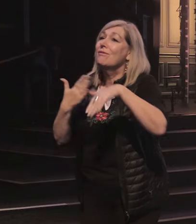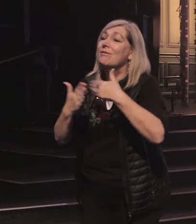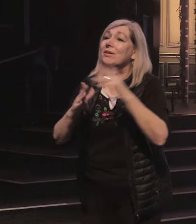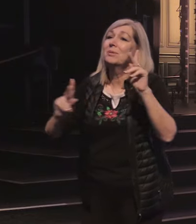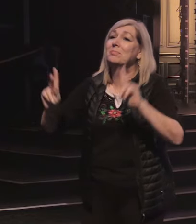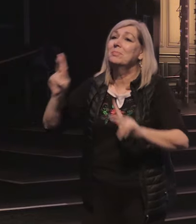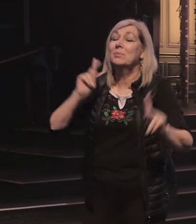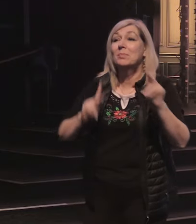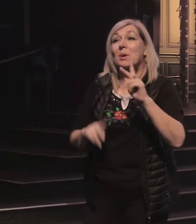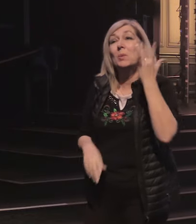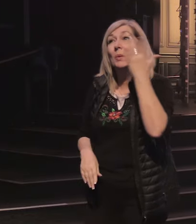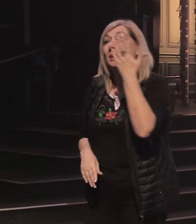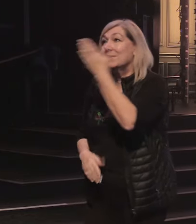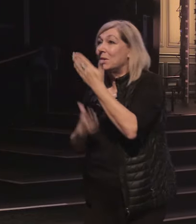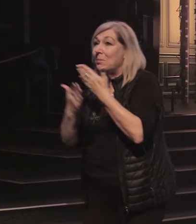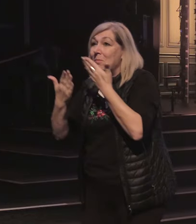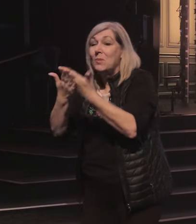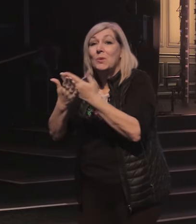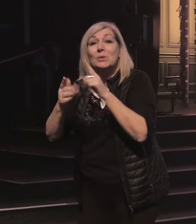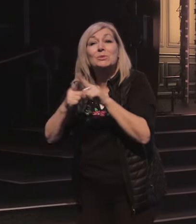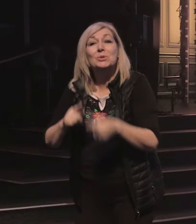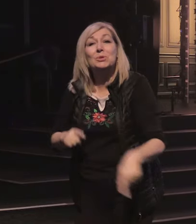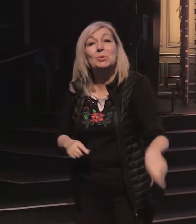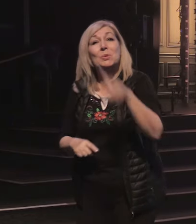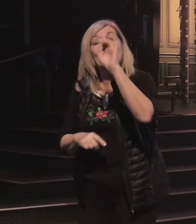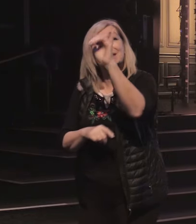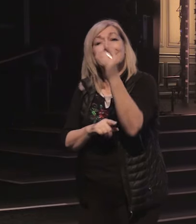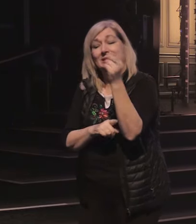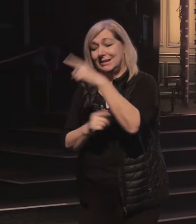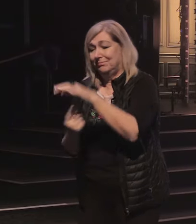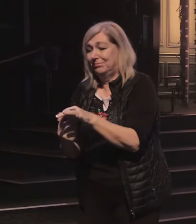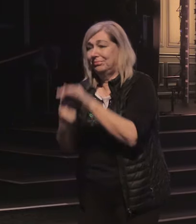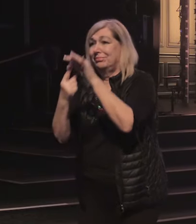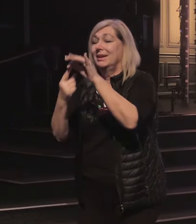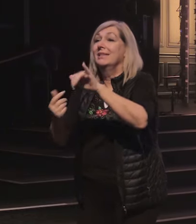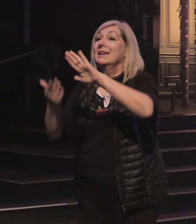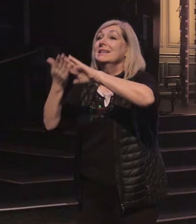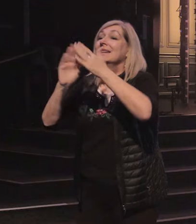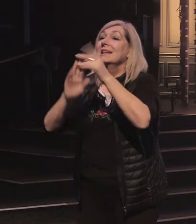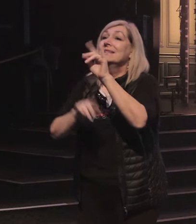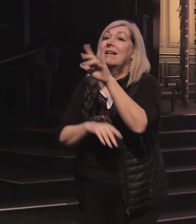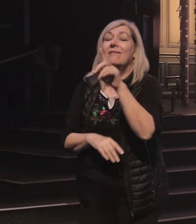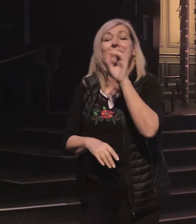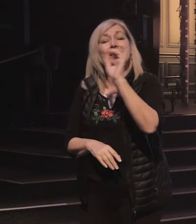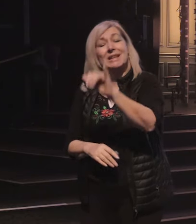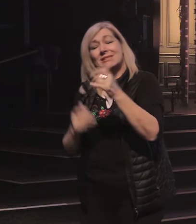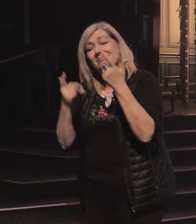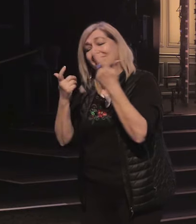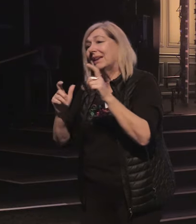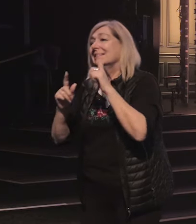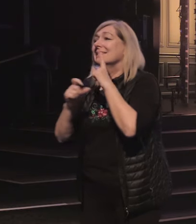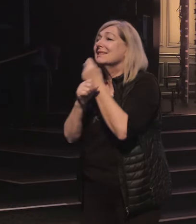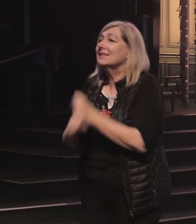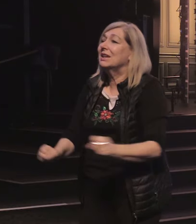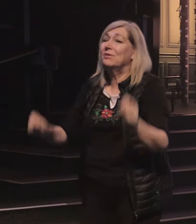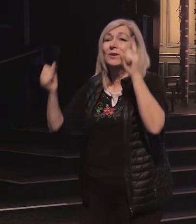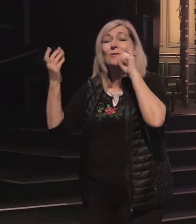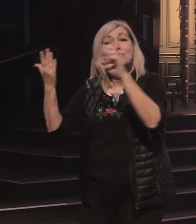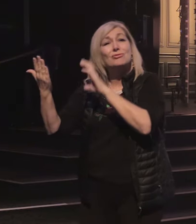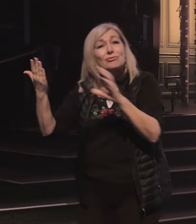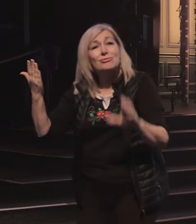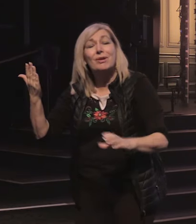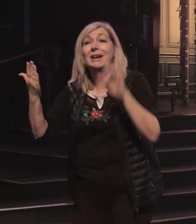there is born to you this day in the city of David a Savior who is Christ the